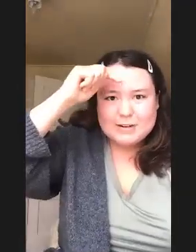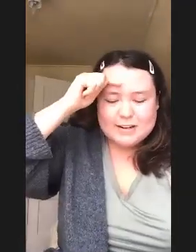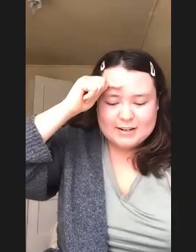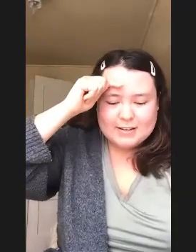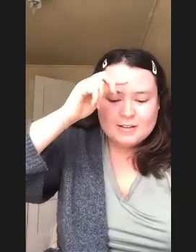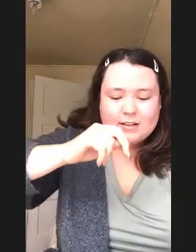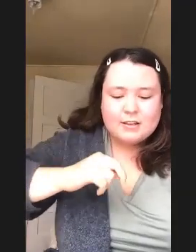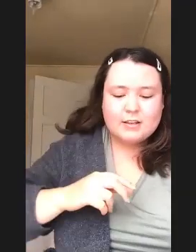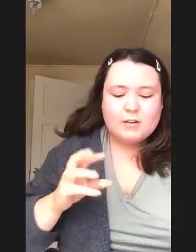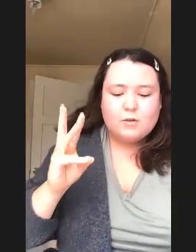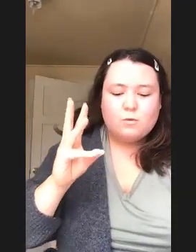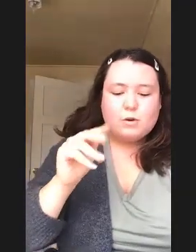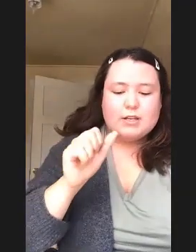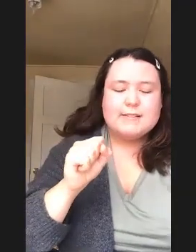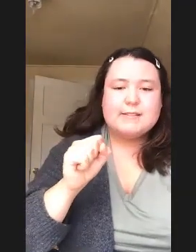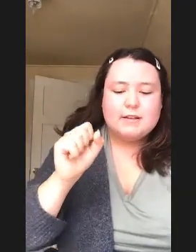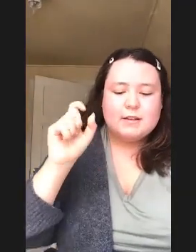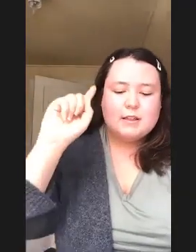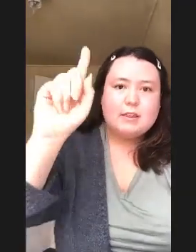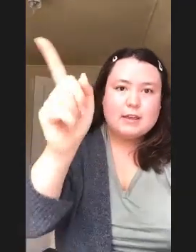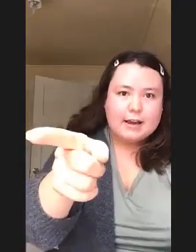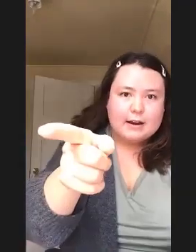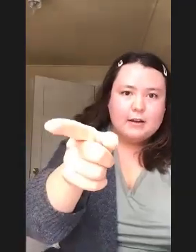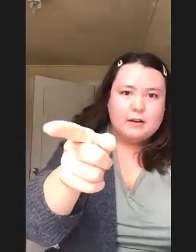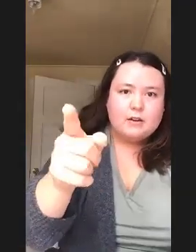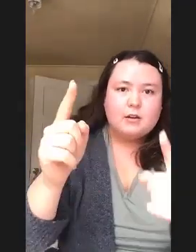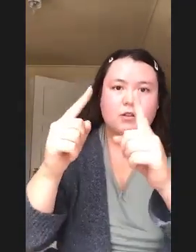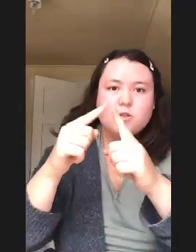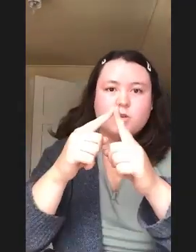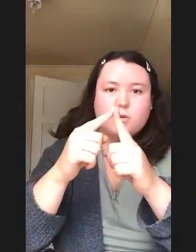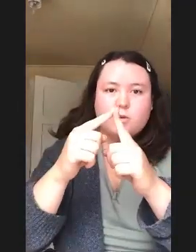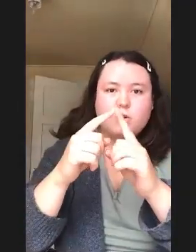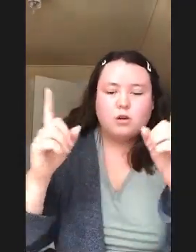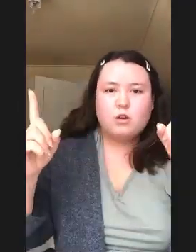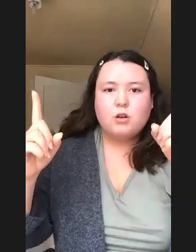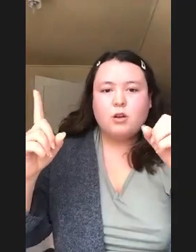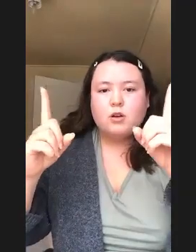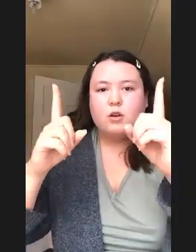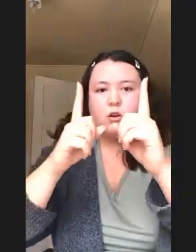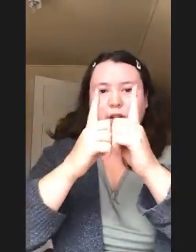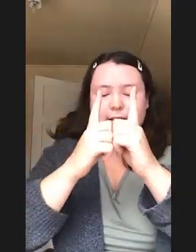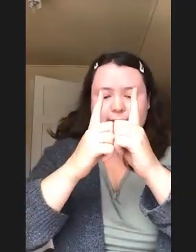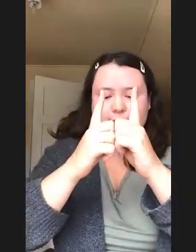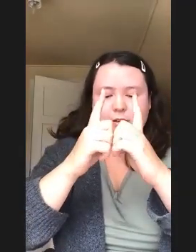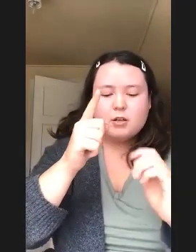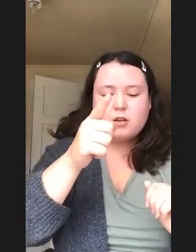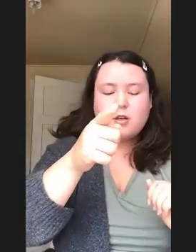Summer was there to greet